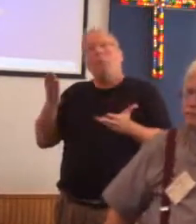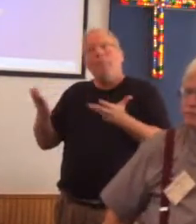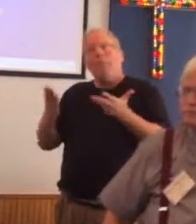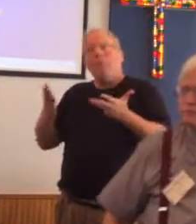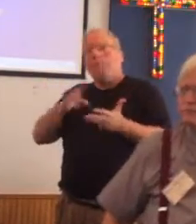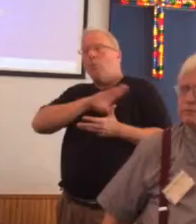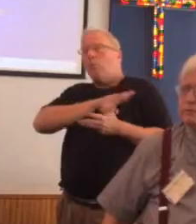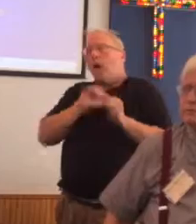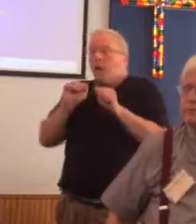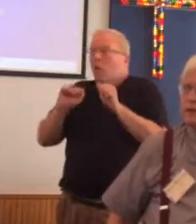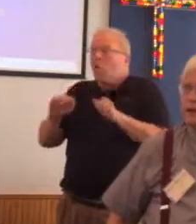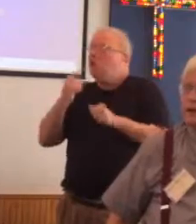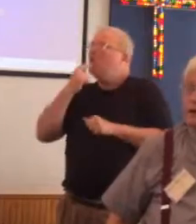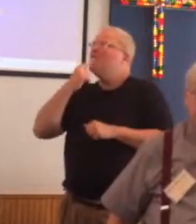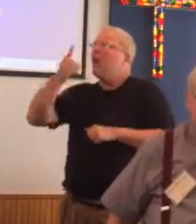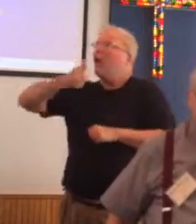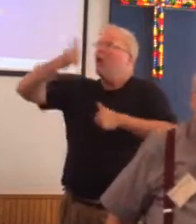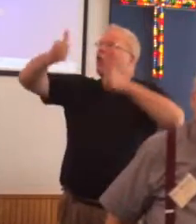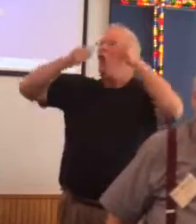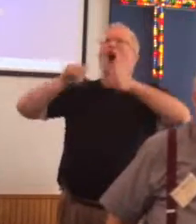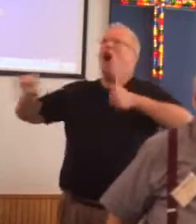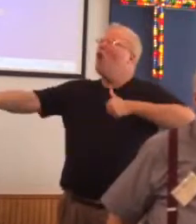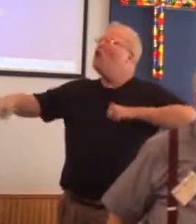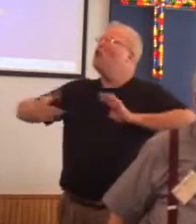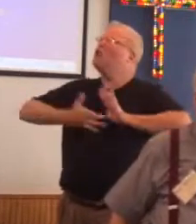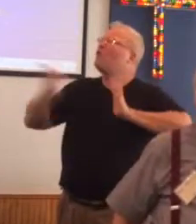authorities. He didn't.